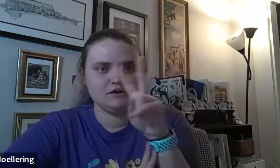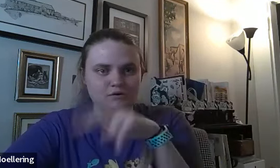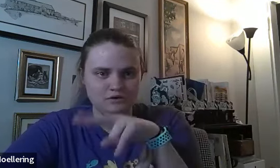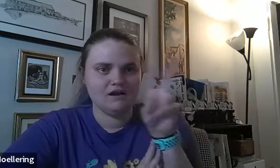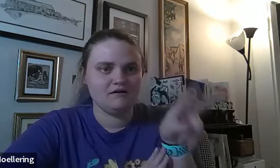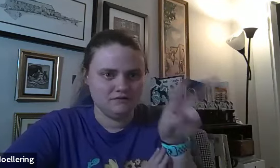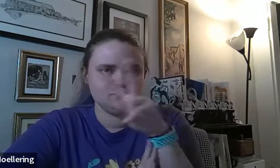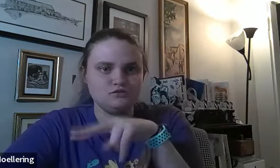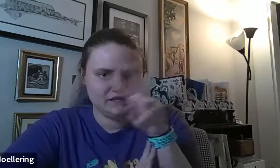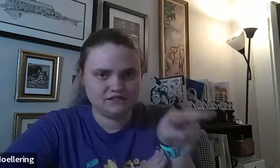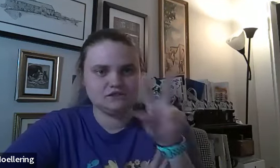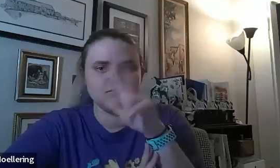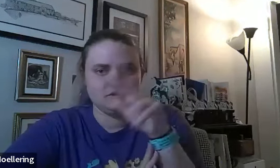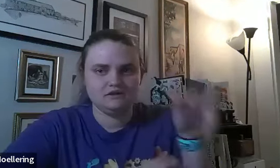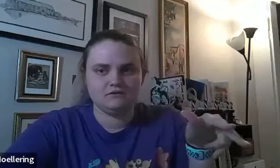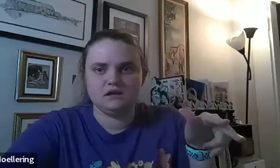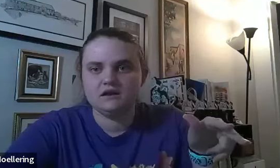know, you have your 22, 33,